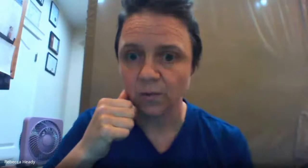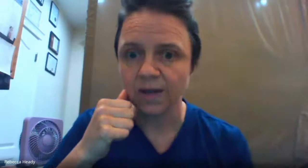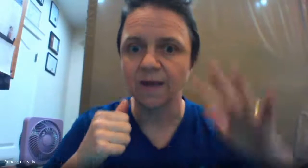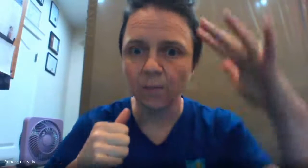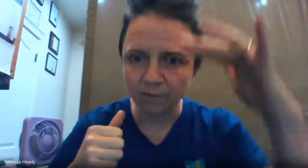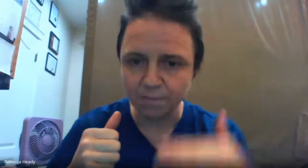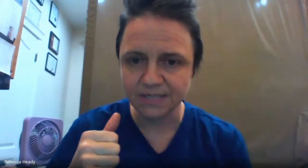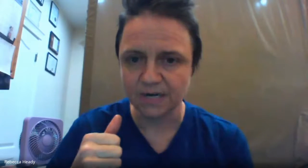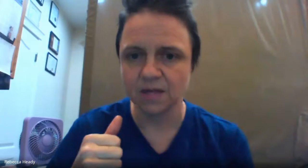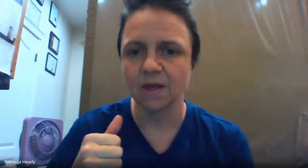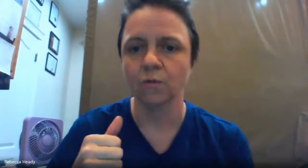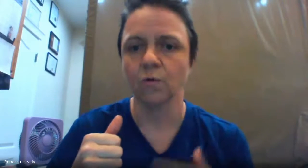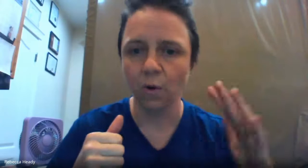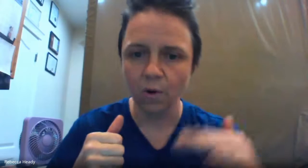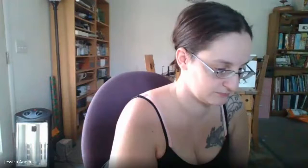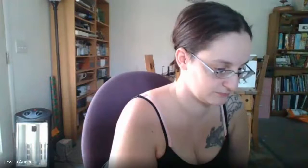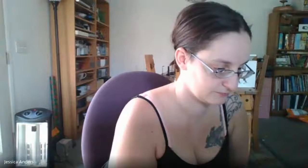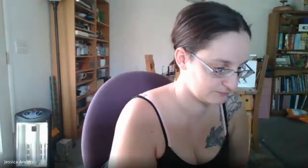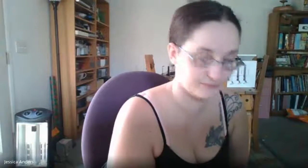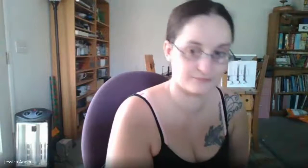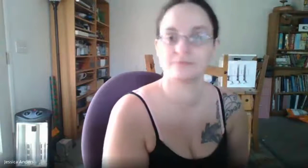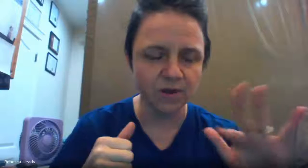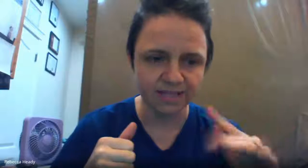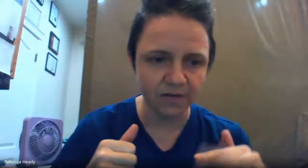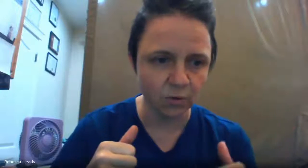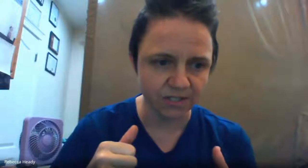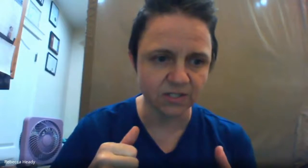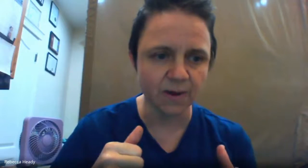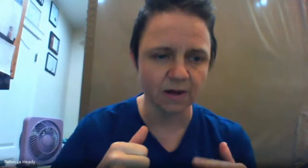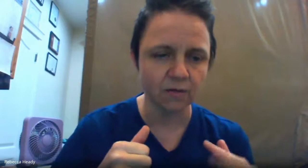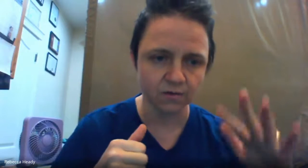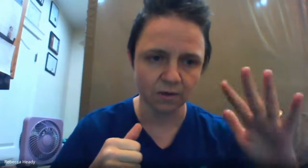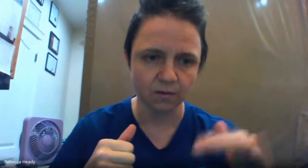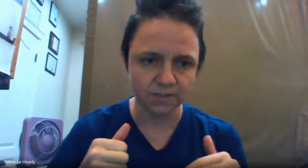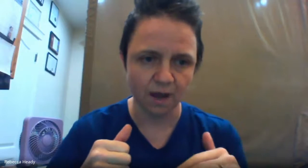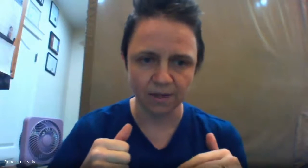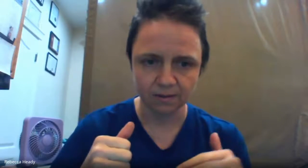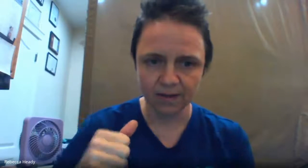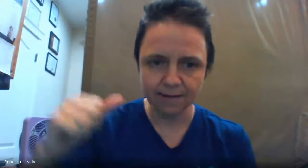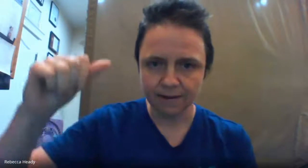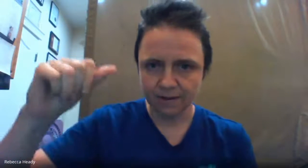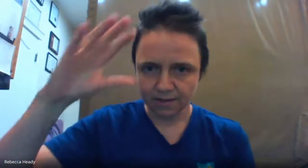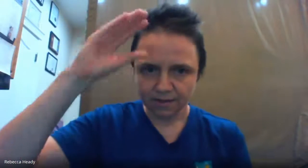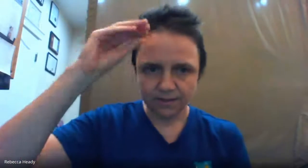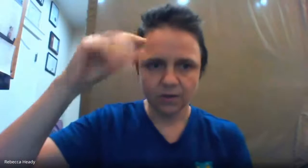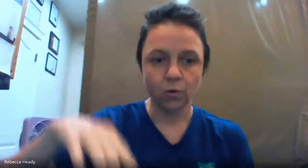if we missed anything, and then if you guys have any questions about any of those, stop me. Okay. So girl,